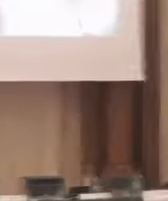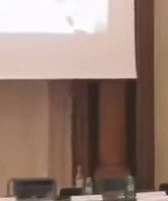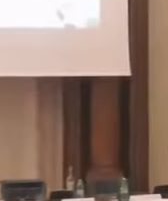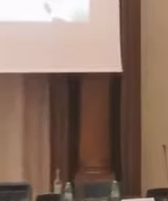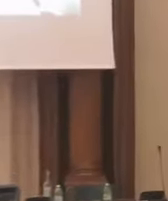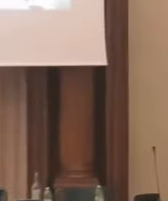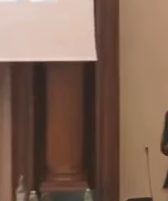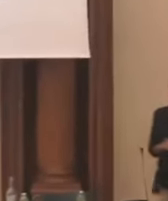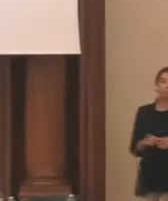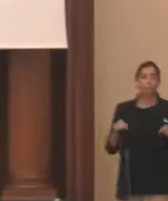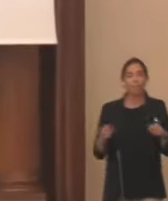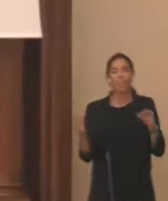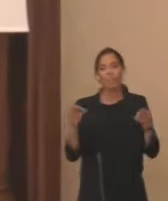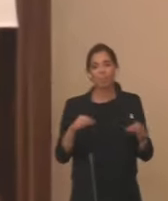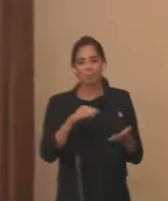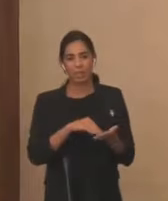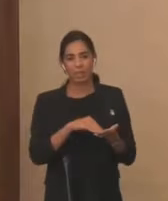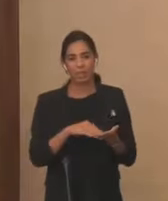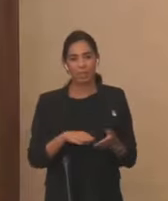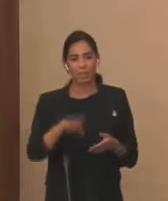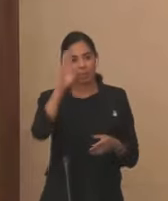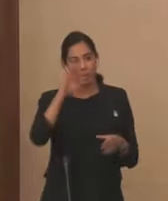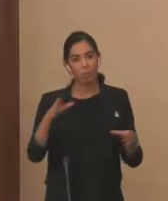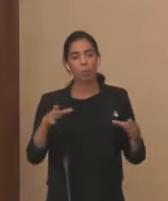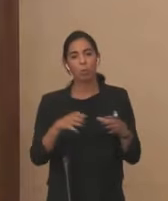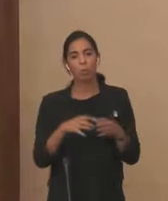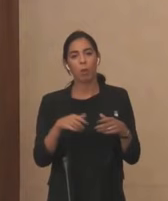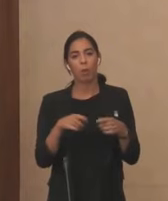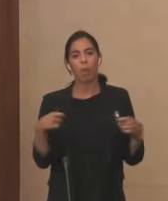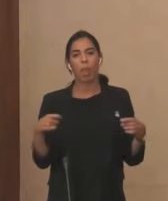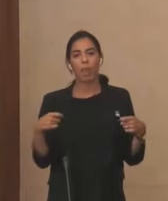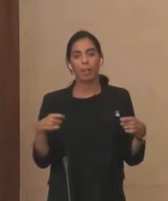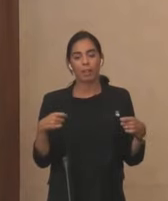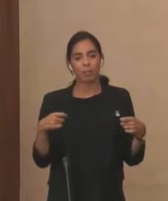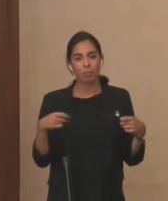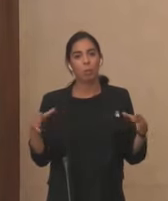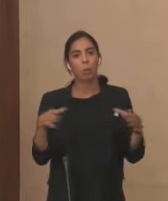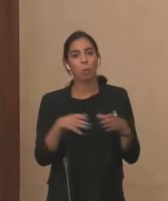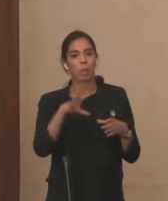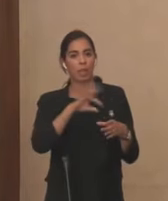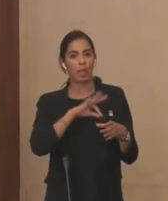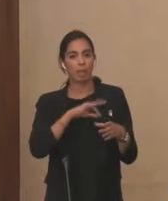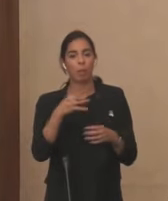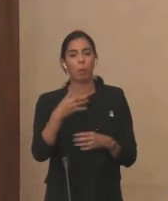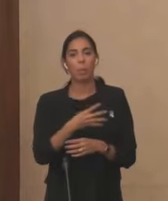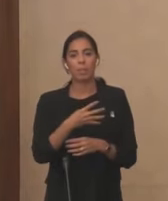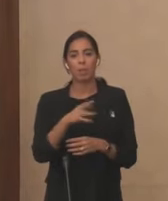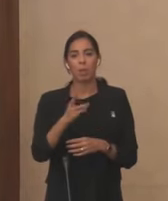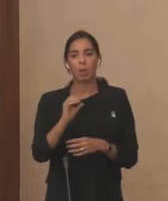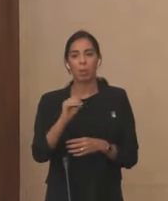È arrivato, è qui presente il capogruppo della Lega al Senato, Massimiliano